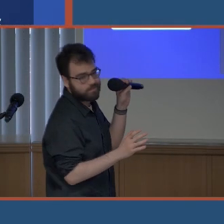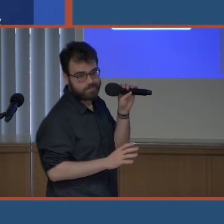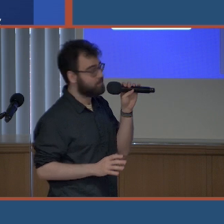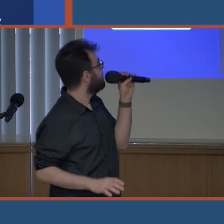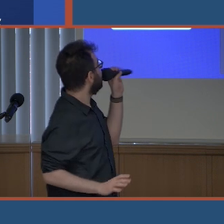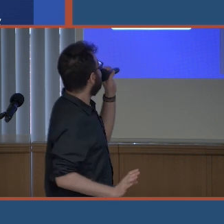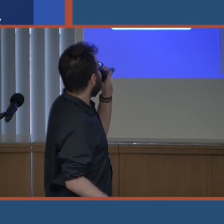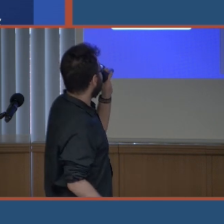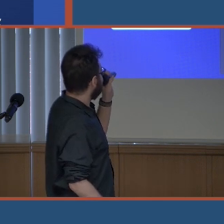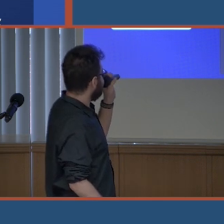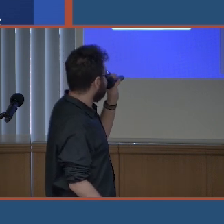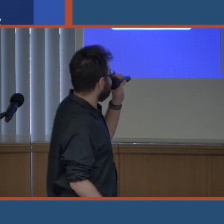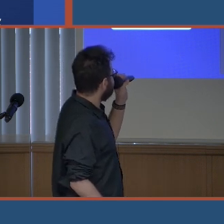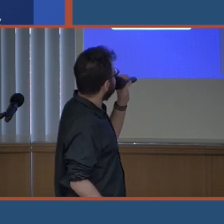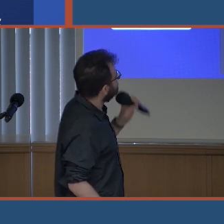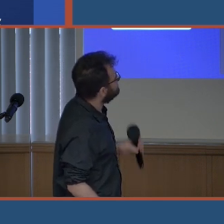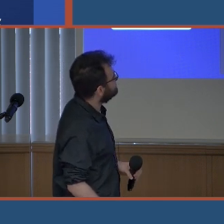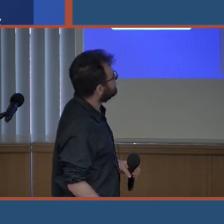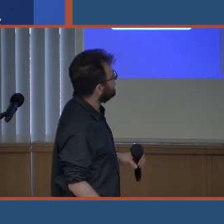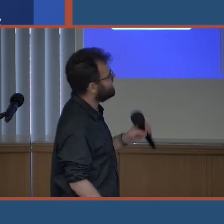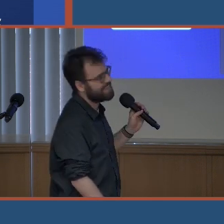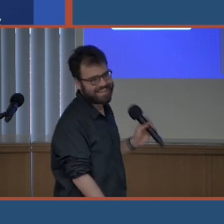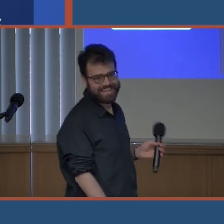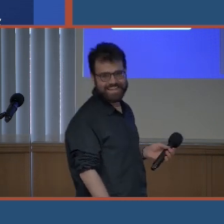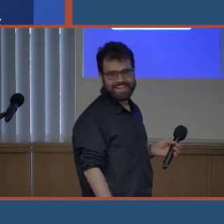Okay, are there different?